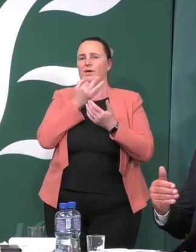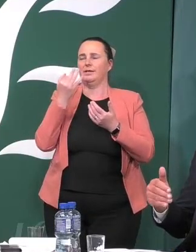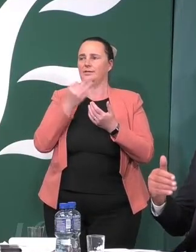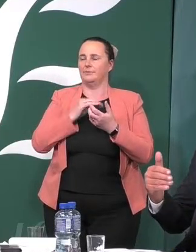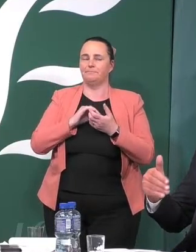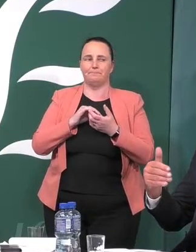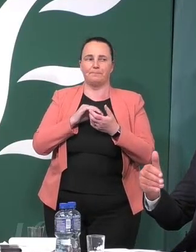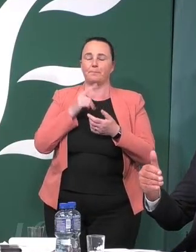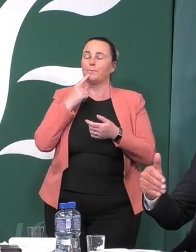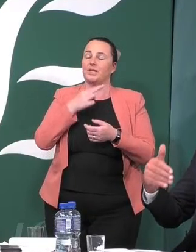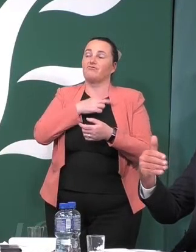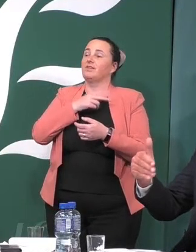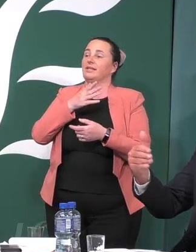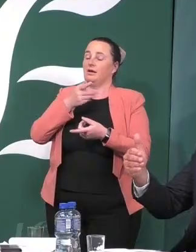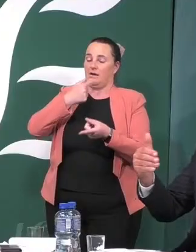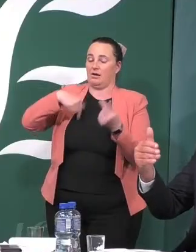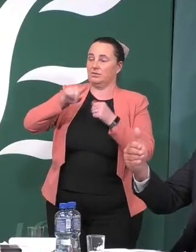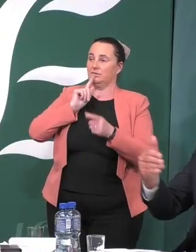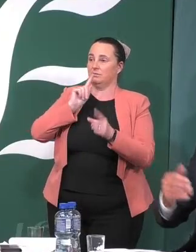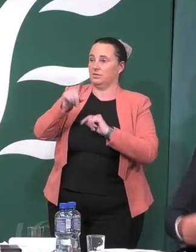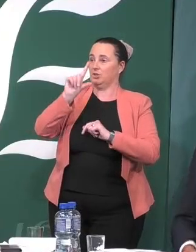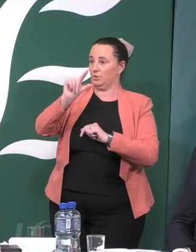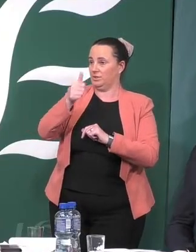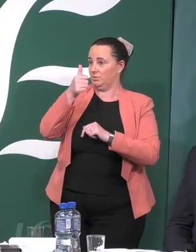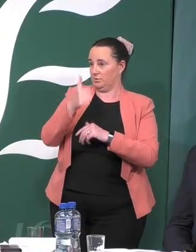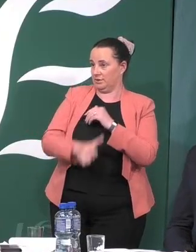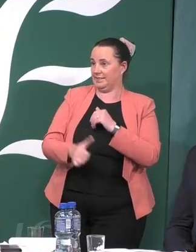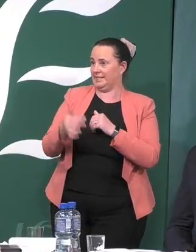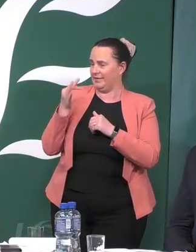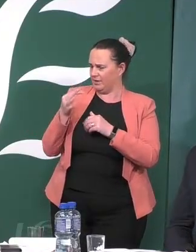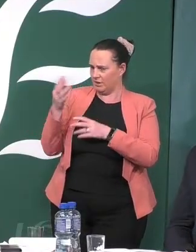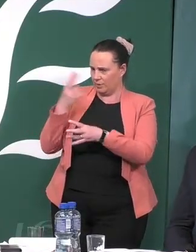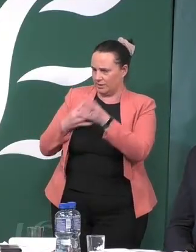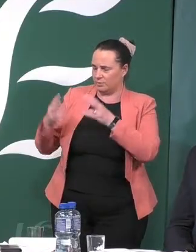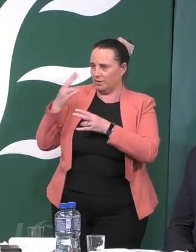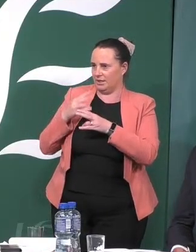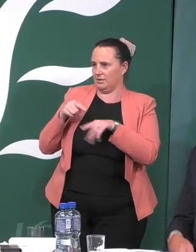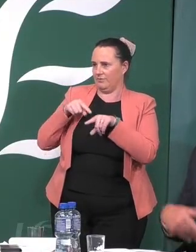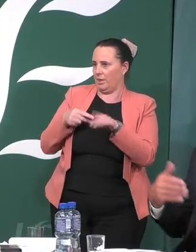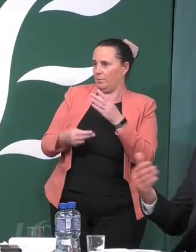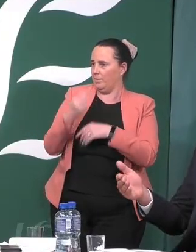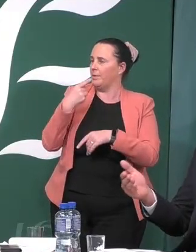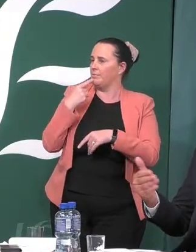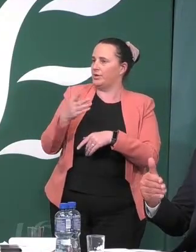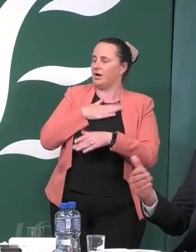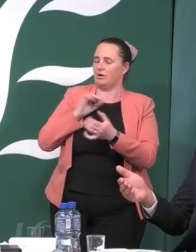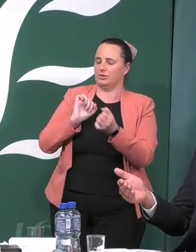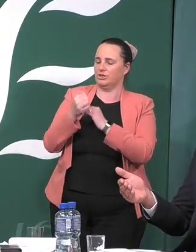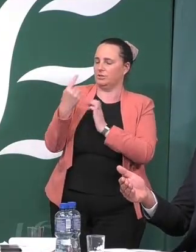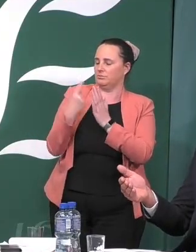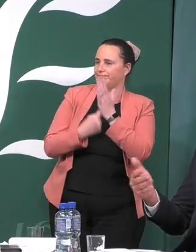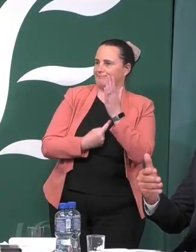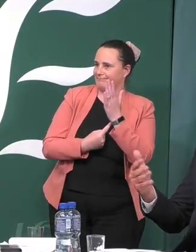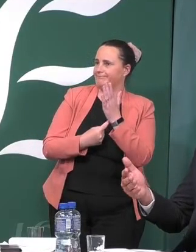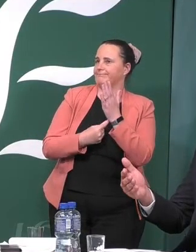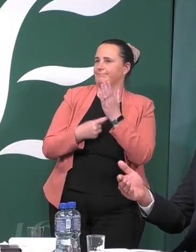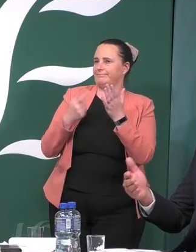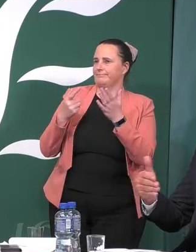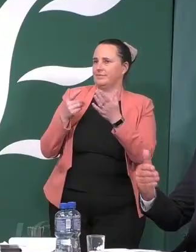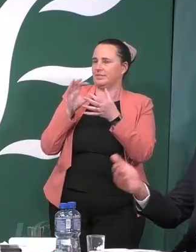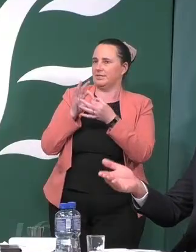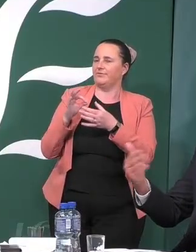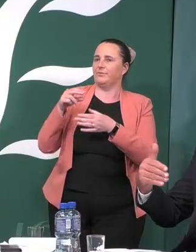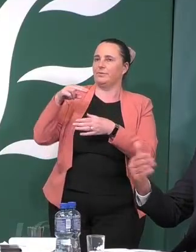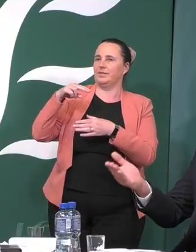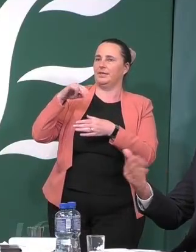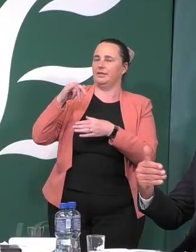A-OK. 21 is ours, and we can respond to that. If there's queries, we can pick those up, Richard, certainly. But our change in policy, if you like, that we put in around the National